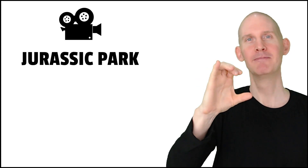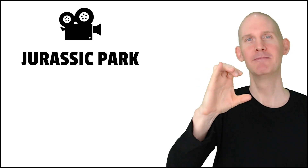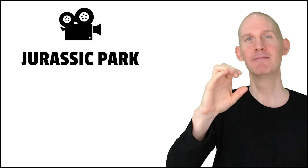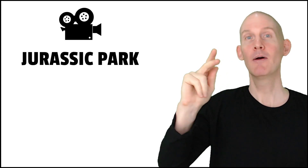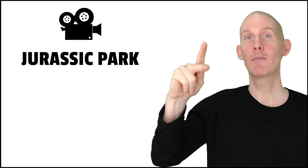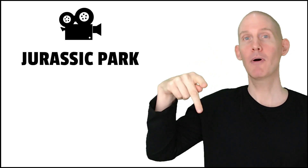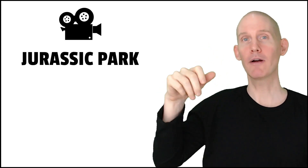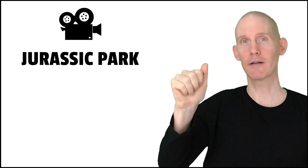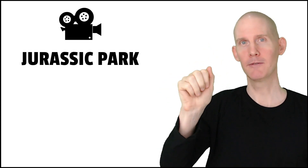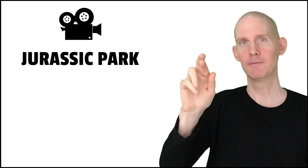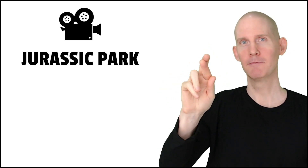Park.